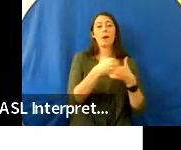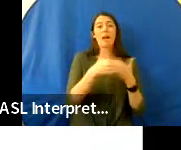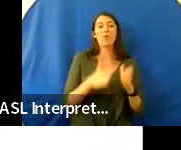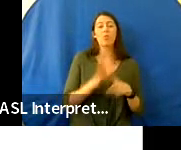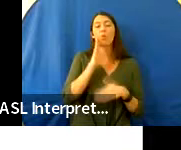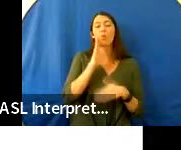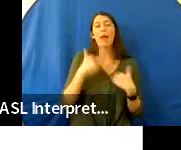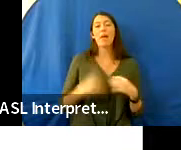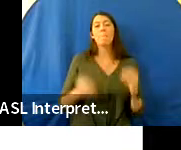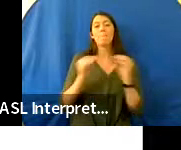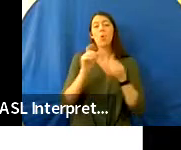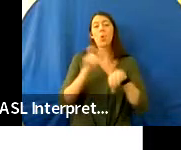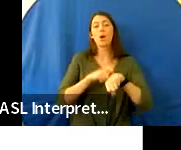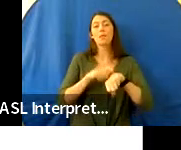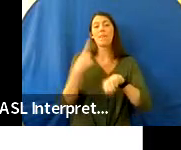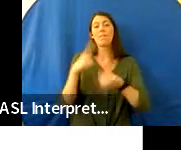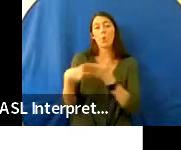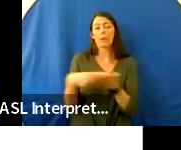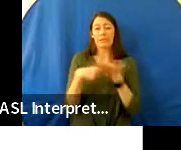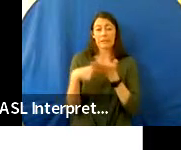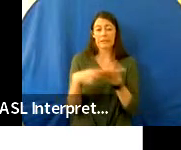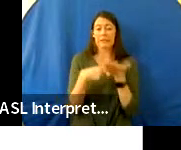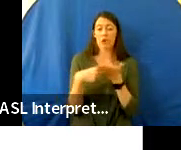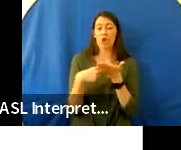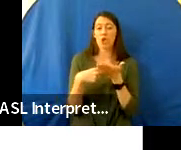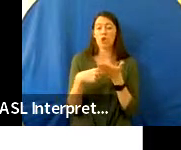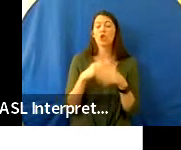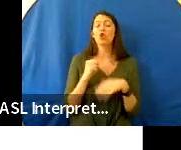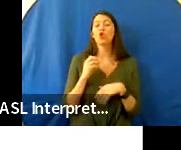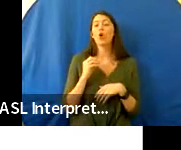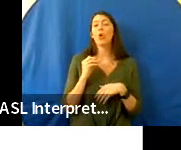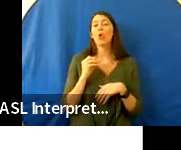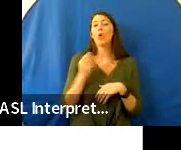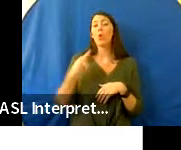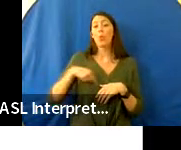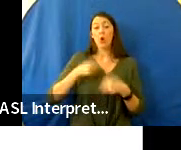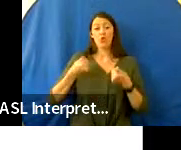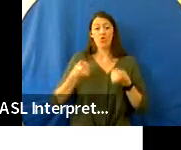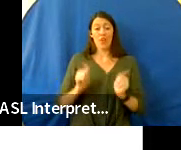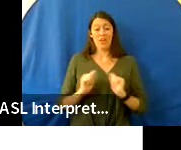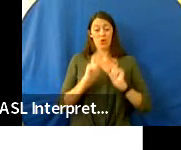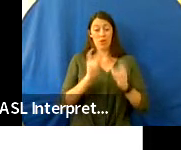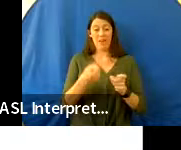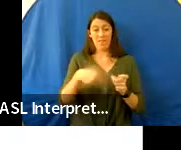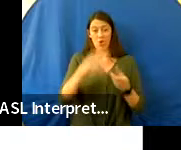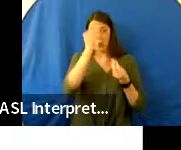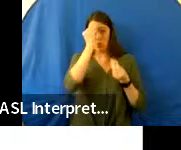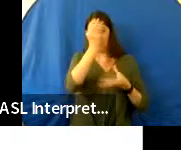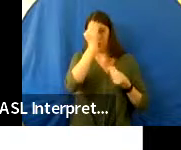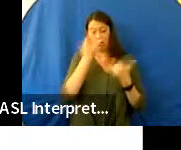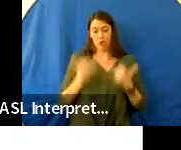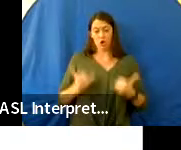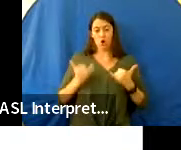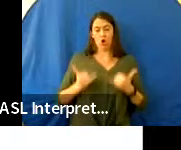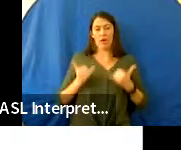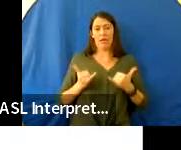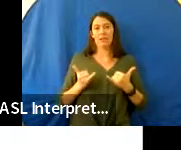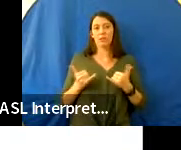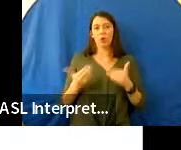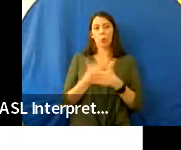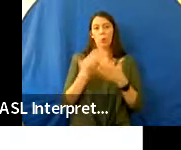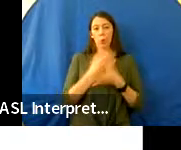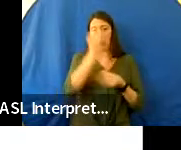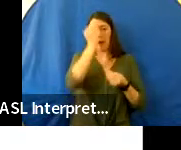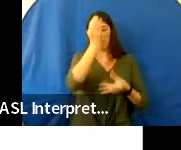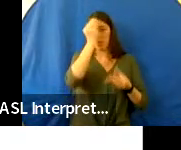discussion. And so what we try to do is put things in front of you that are really current right now to kind of tee up